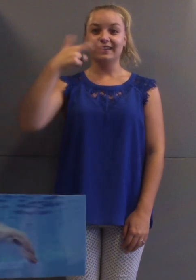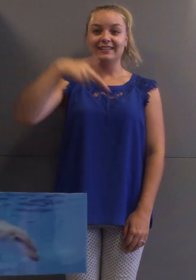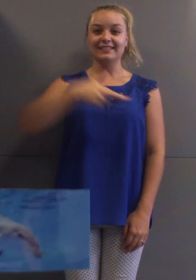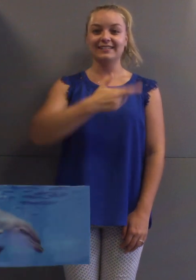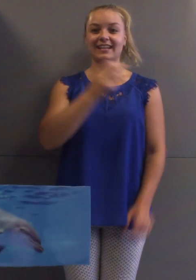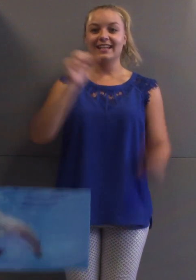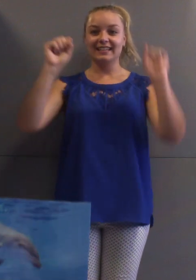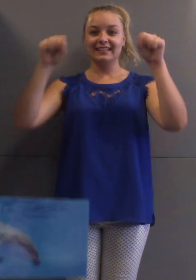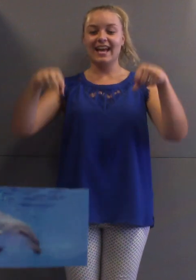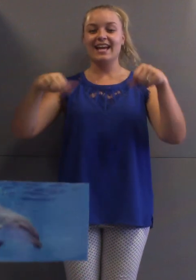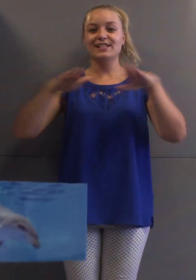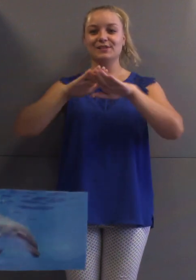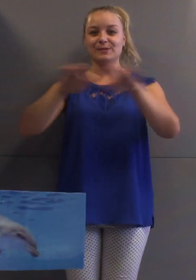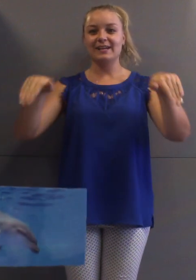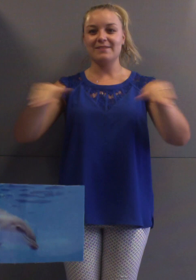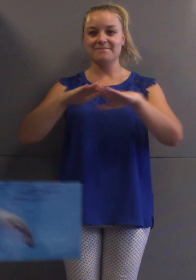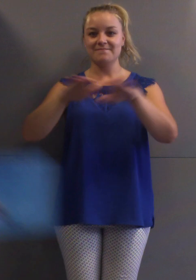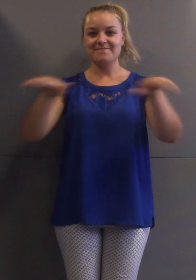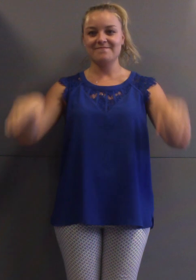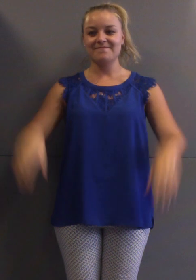Dolphins can swim.